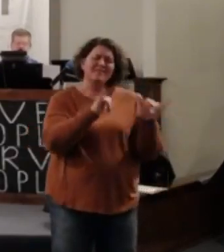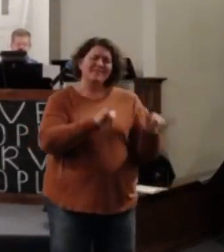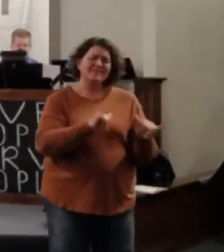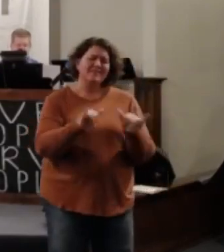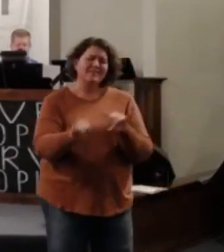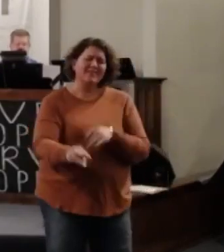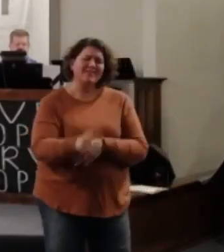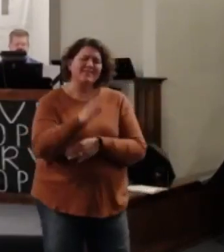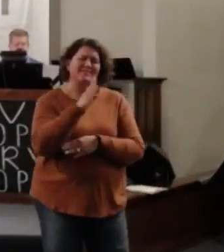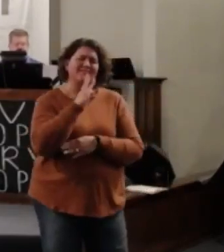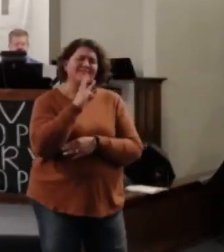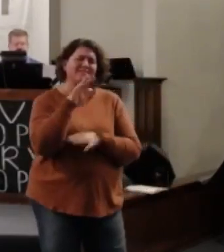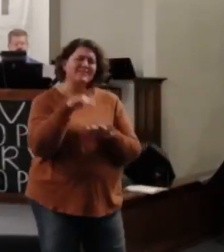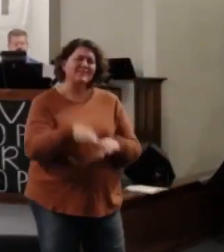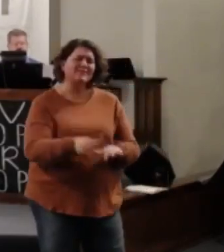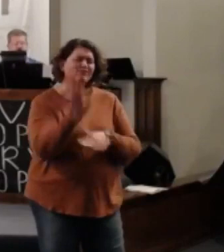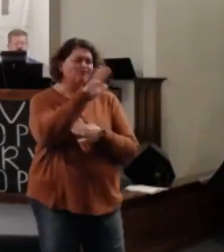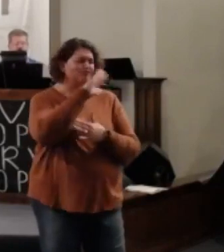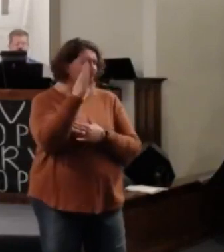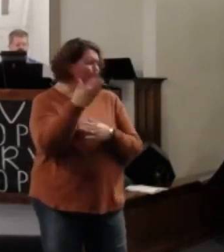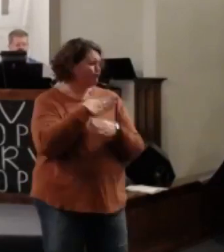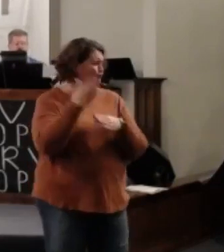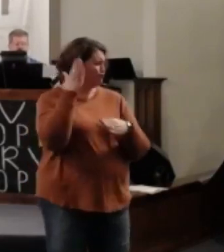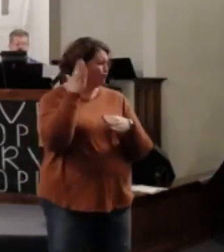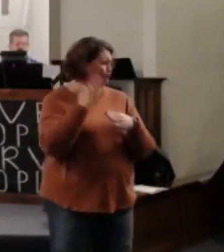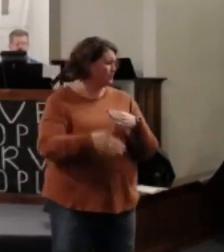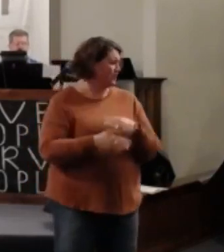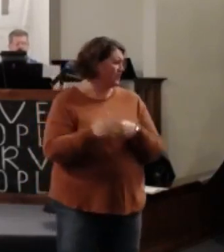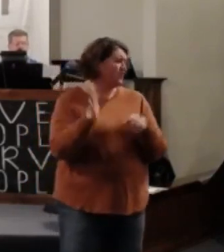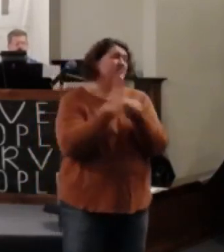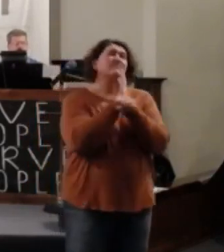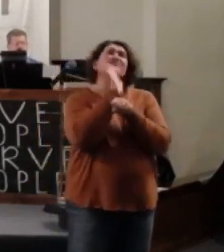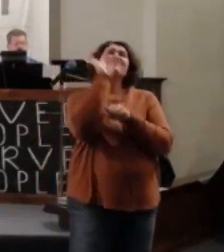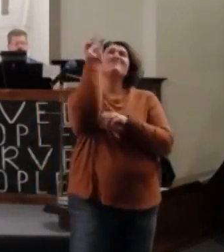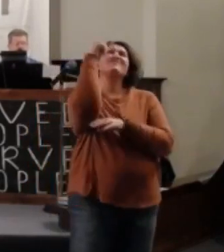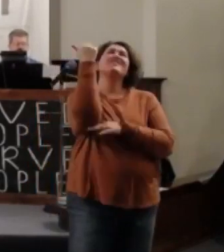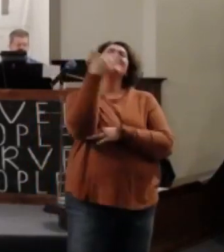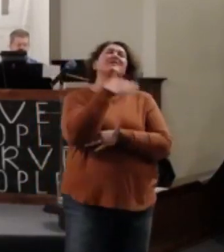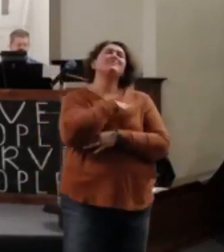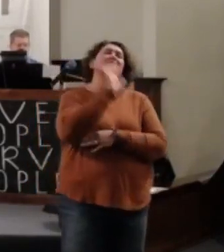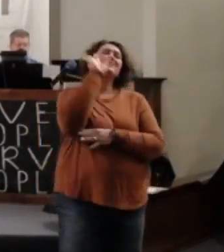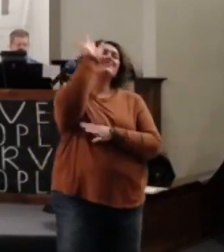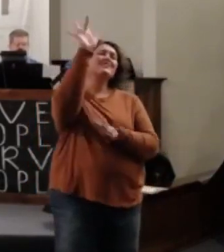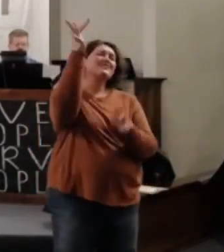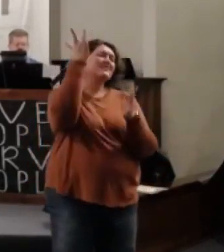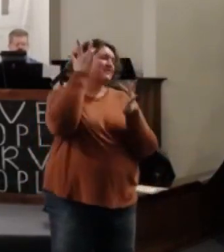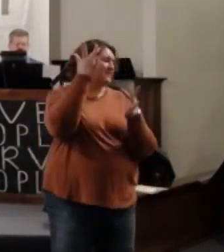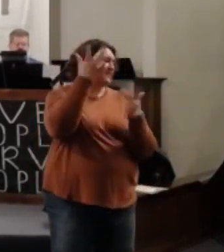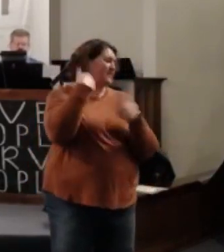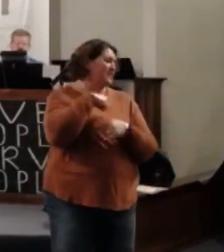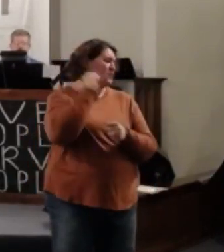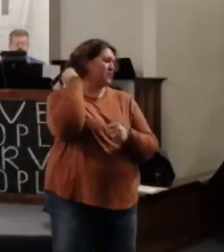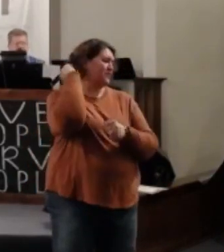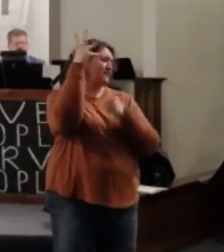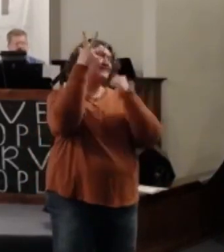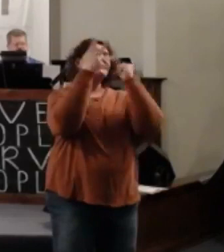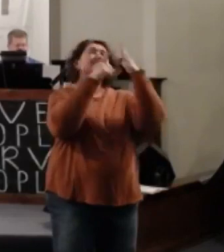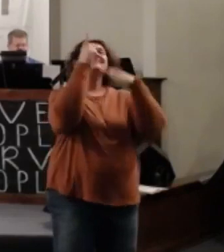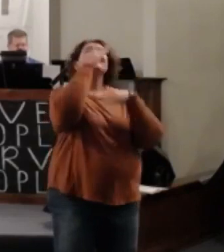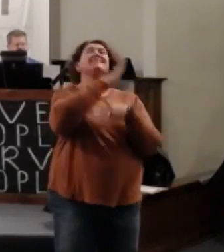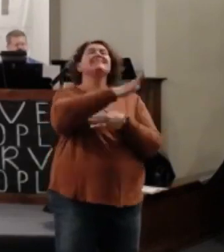Faithfulness and endless sea, so full of grace and mercy.